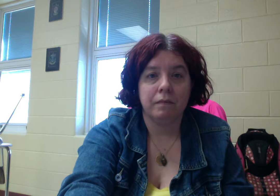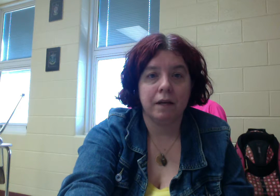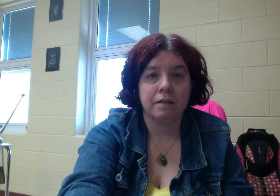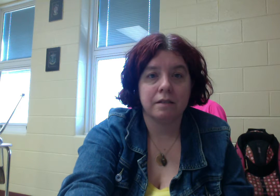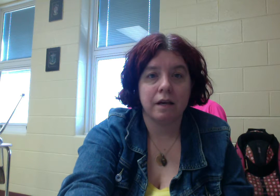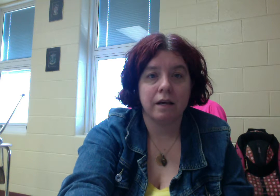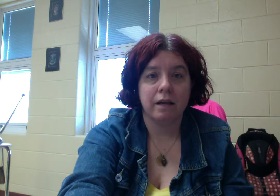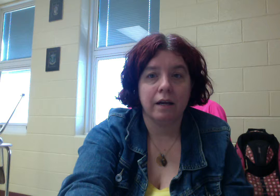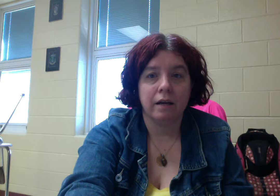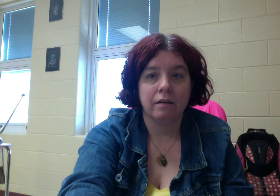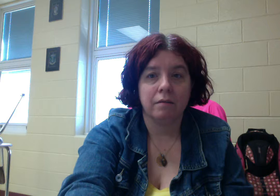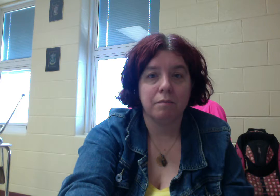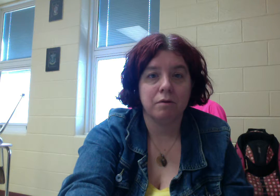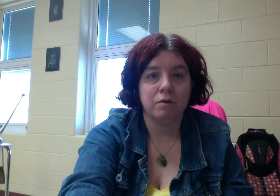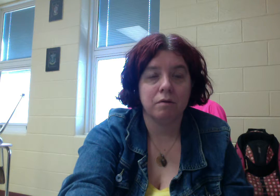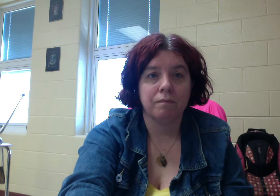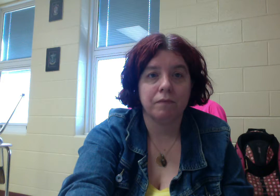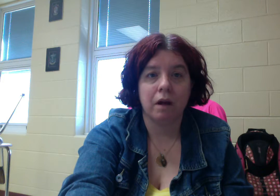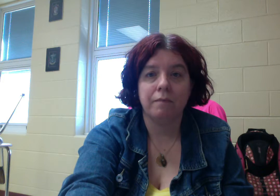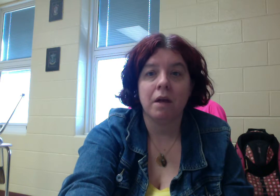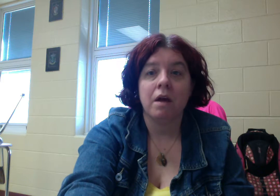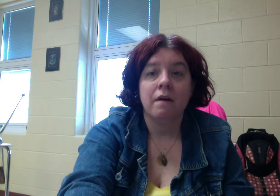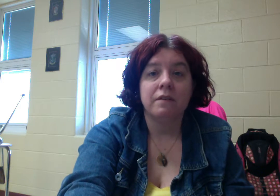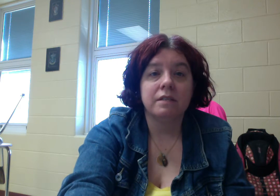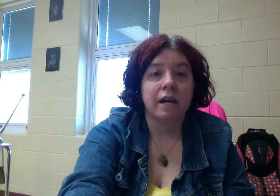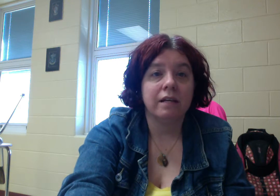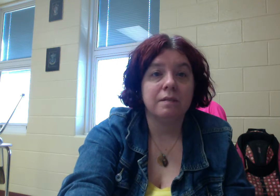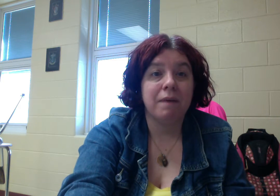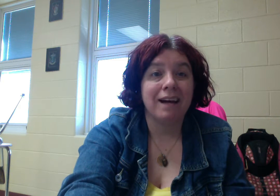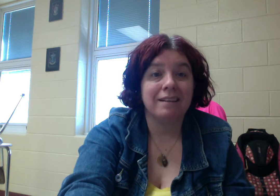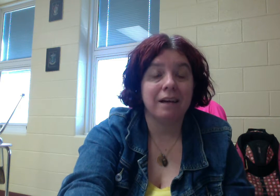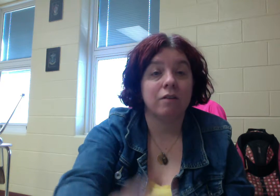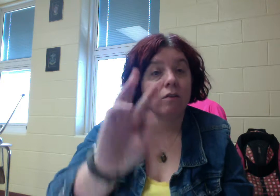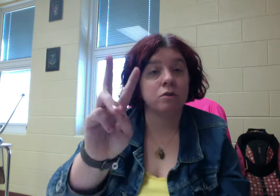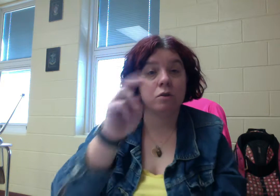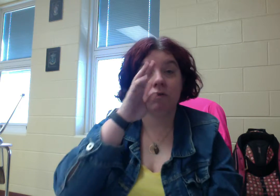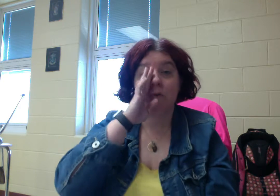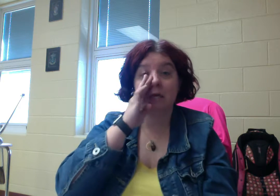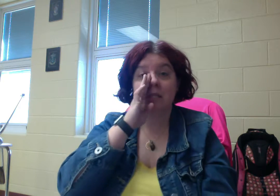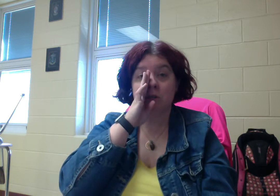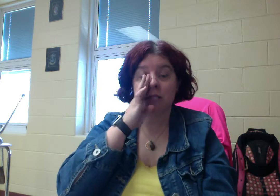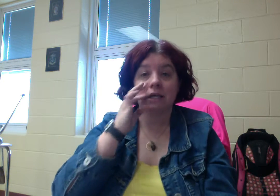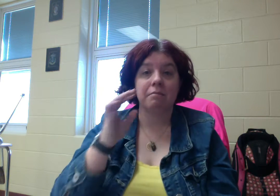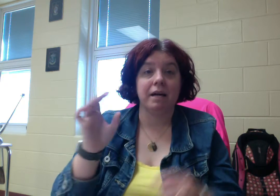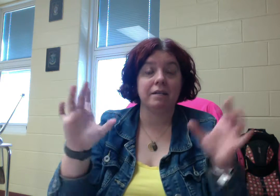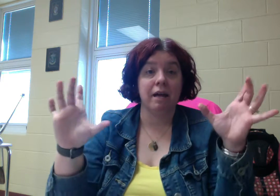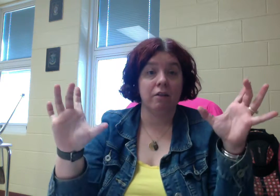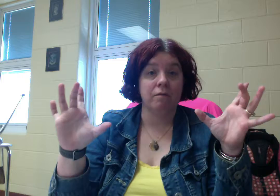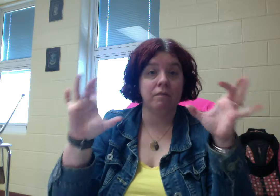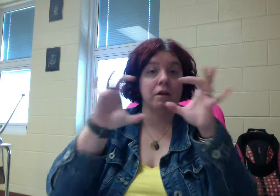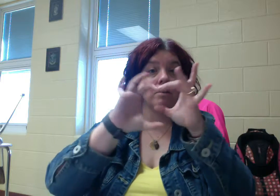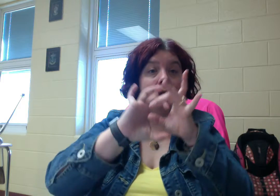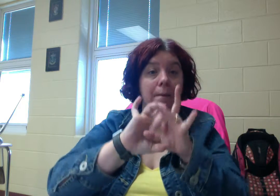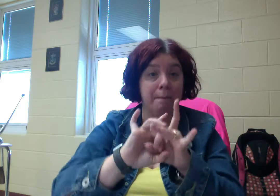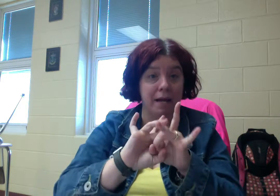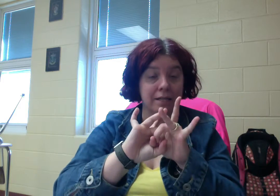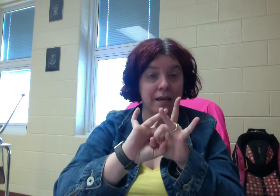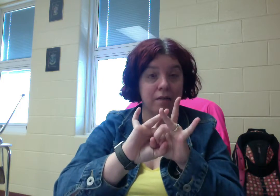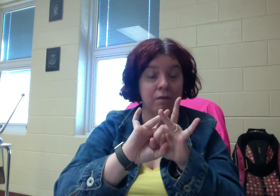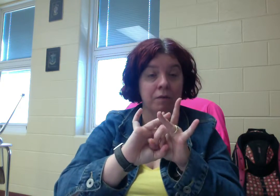Next slide. Hang on. Let me push through. All right. The sign is back together. There are 2 different ways that you can sign back together. There's back together.